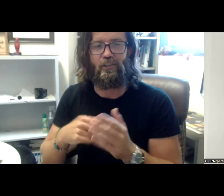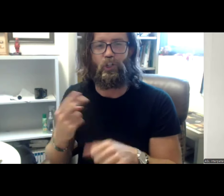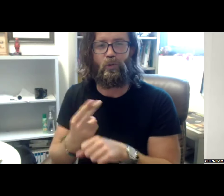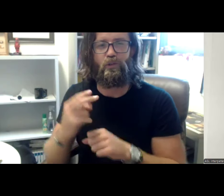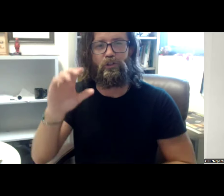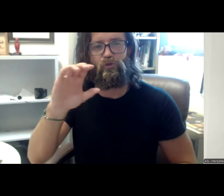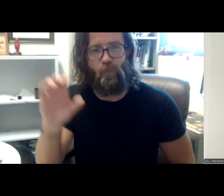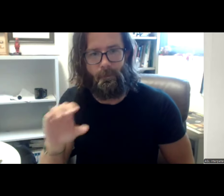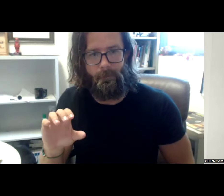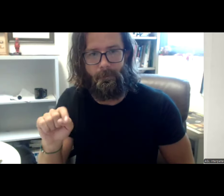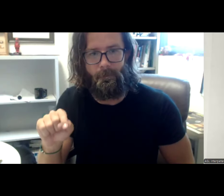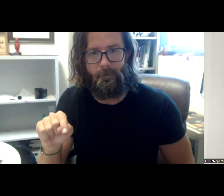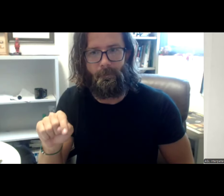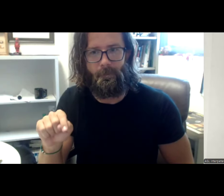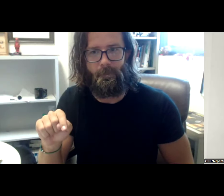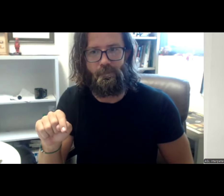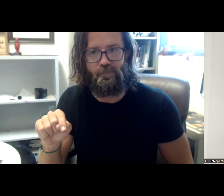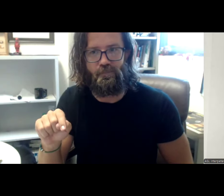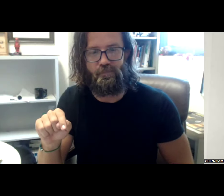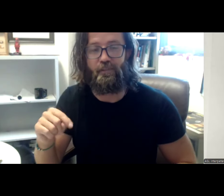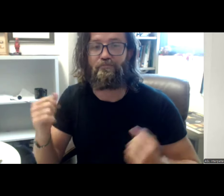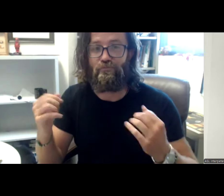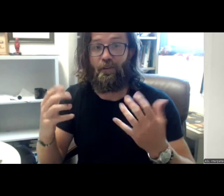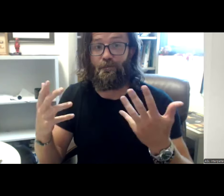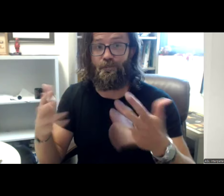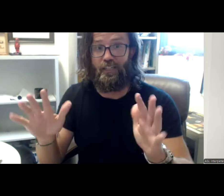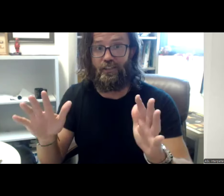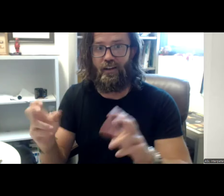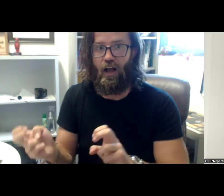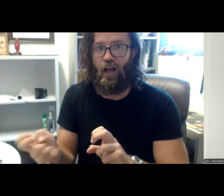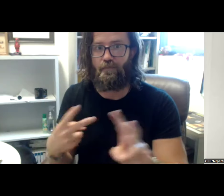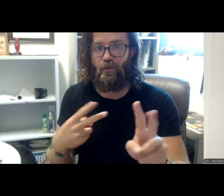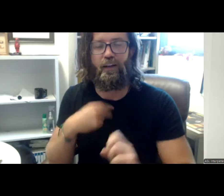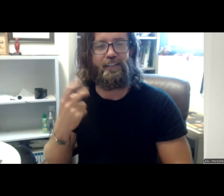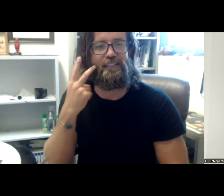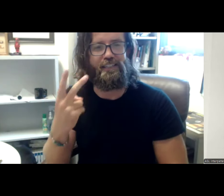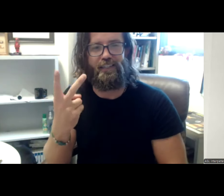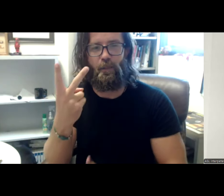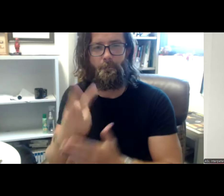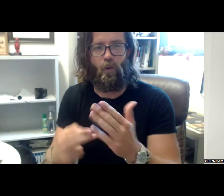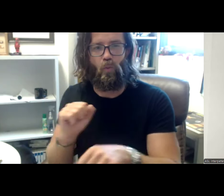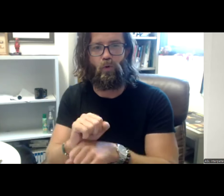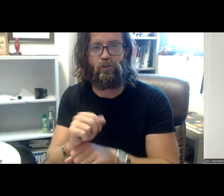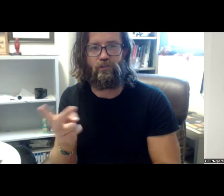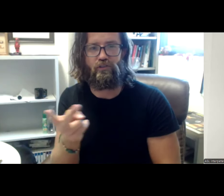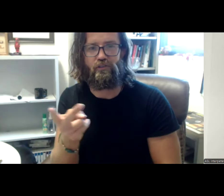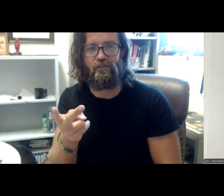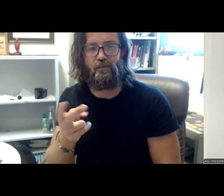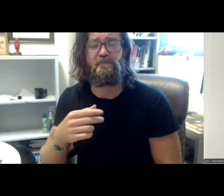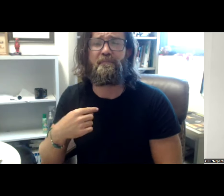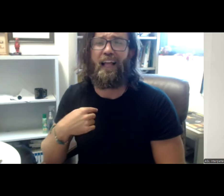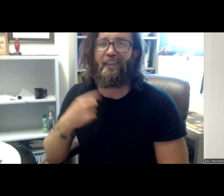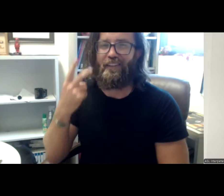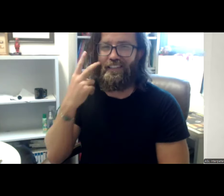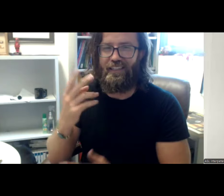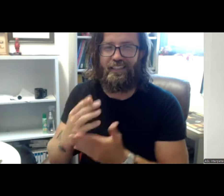you. And you do this by using Zoom, of course. Do record that and then